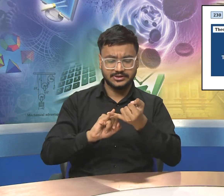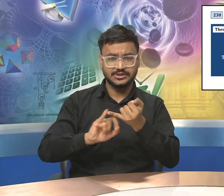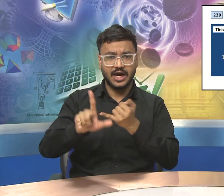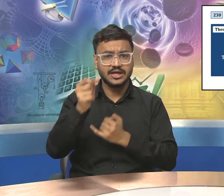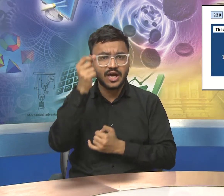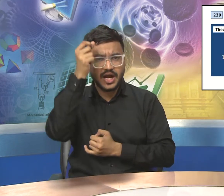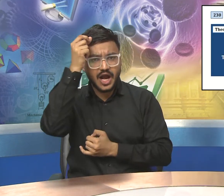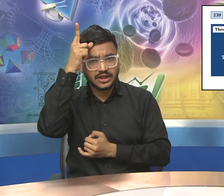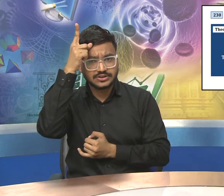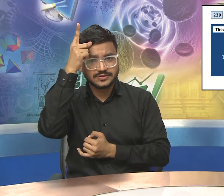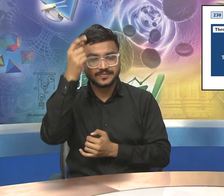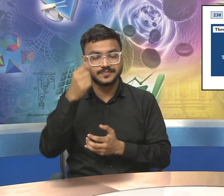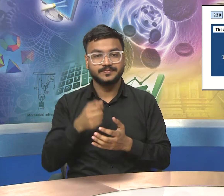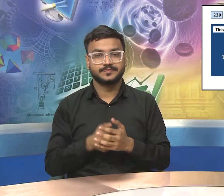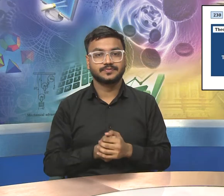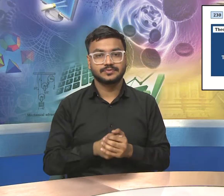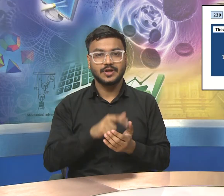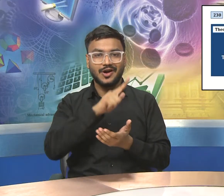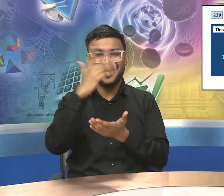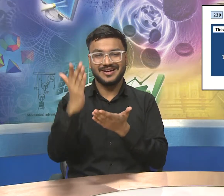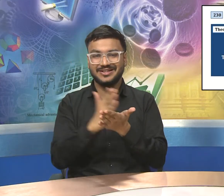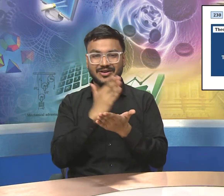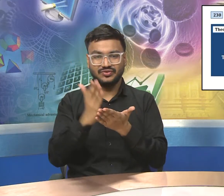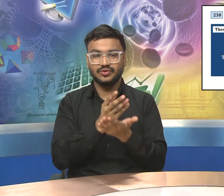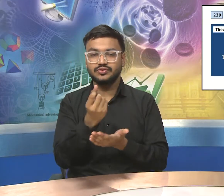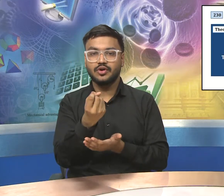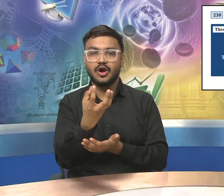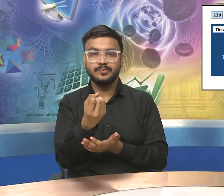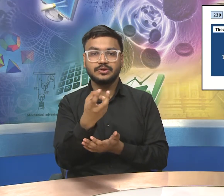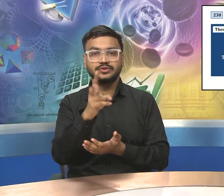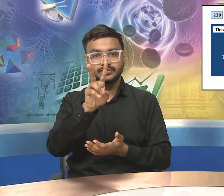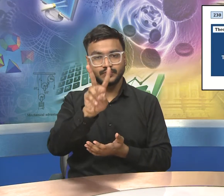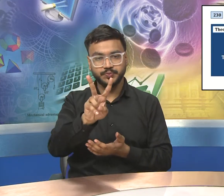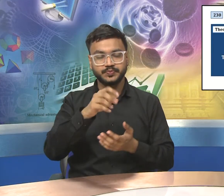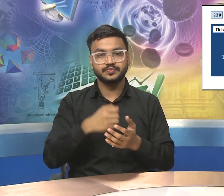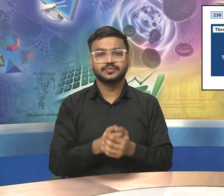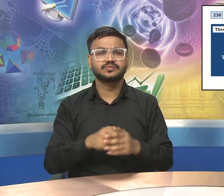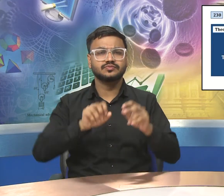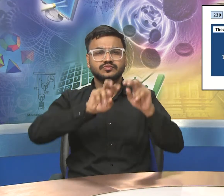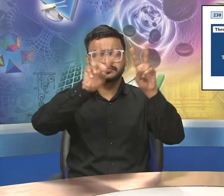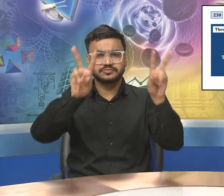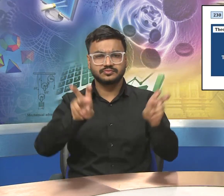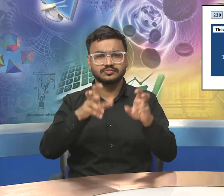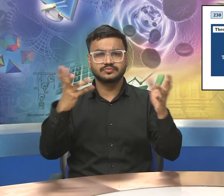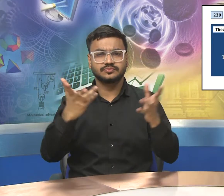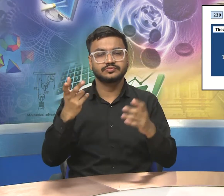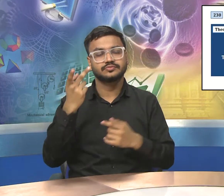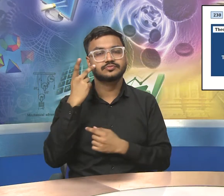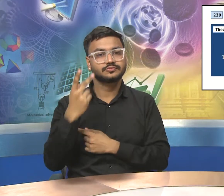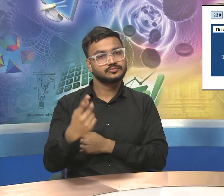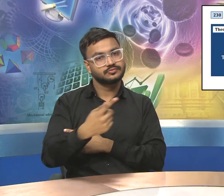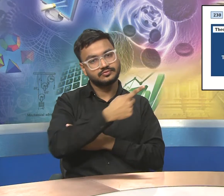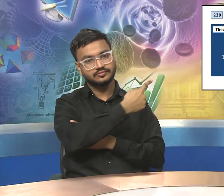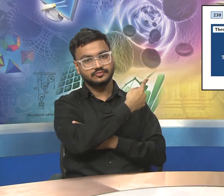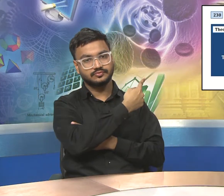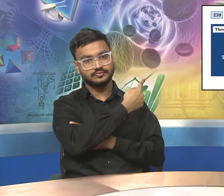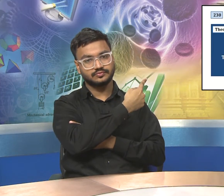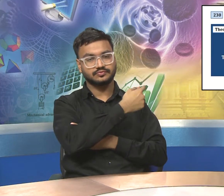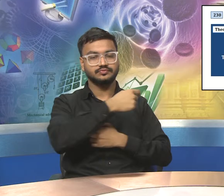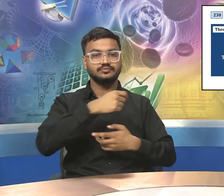number 1. Understanding Indian Sign Language. Lesson number 2. And the